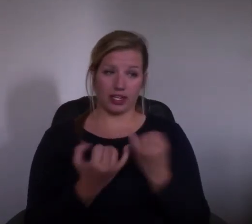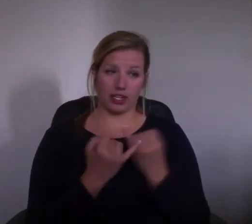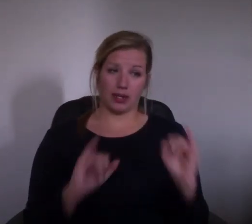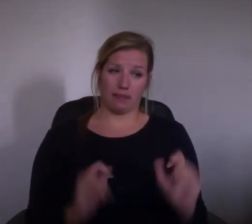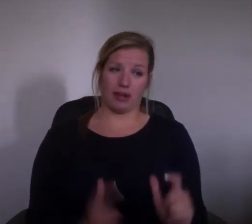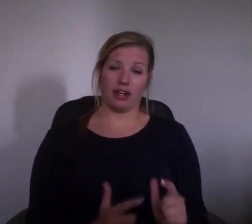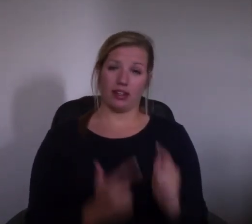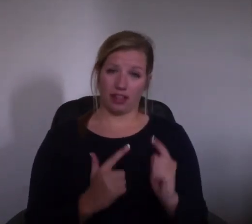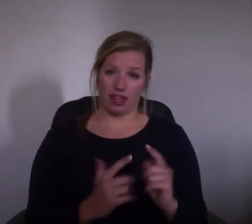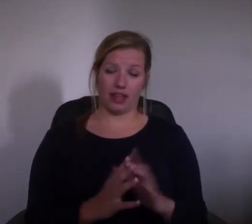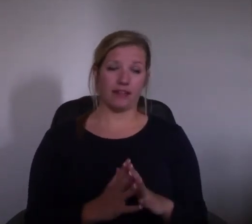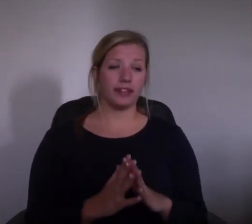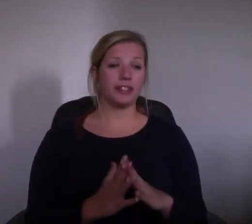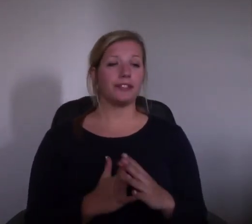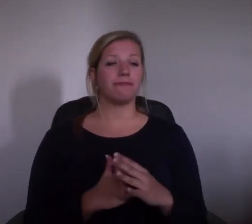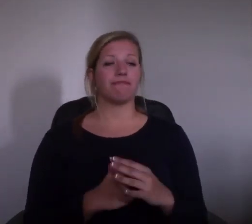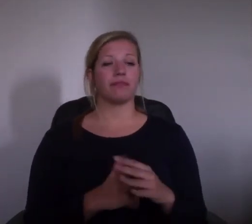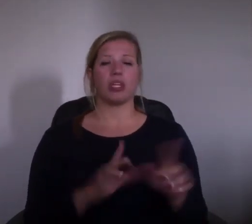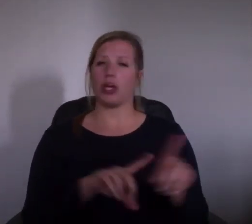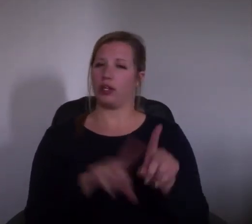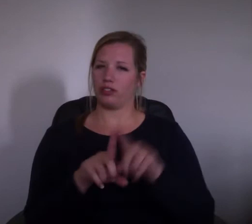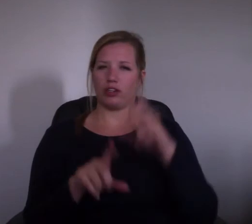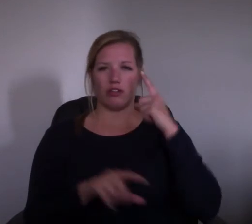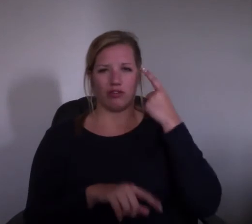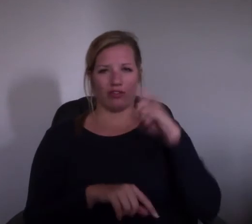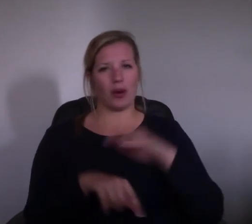freedom, and also for pets and service animals.